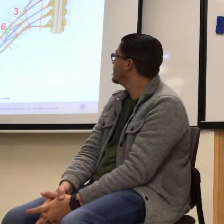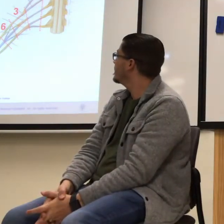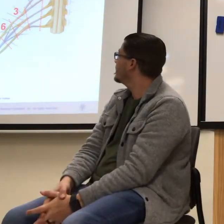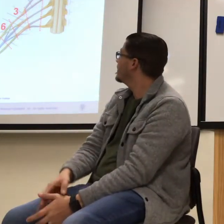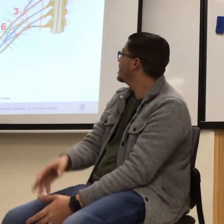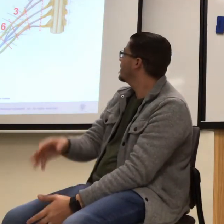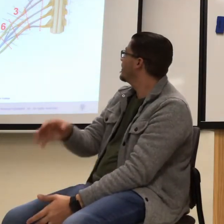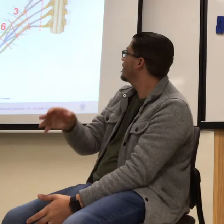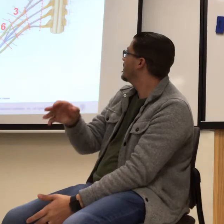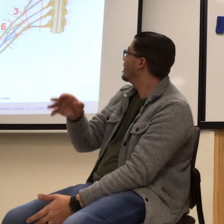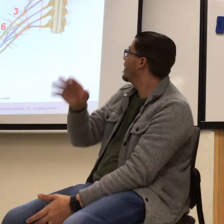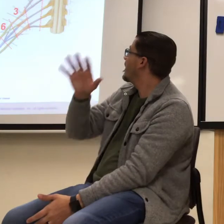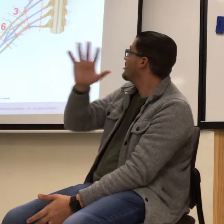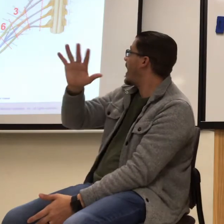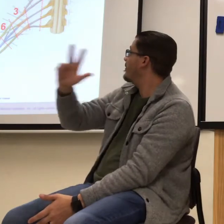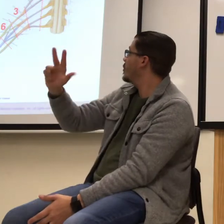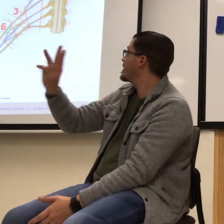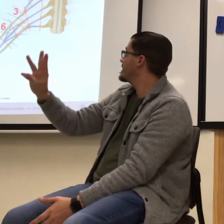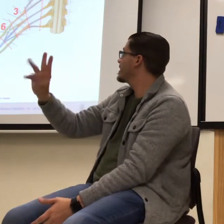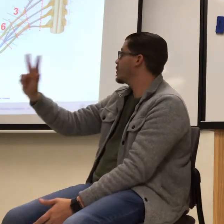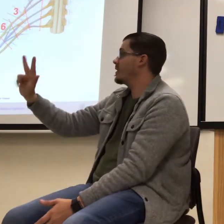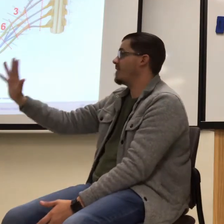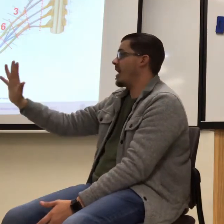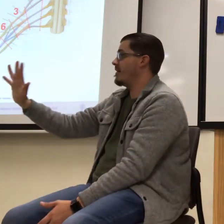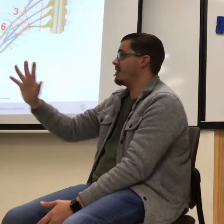5, 3, 6, 3, 5. Okay, that'll help you remember.